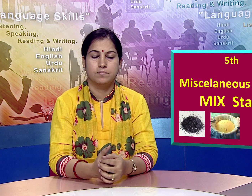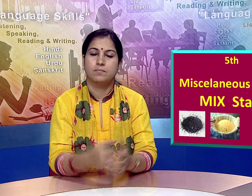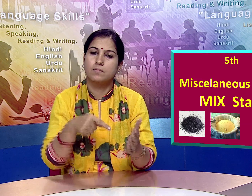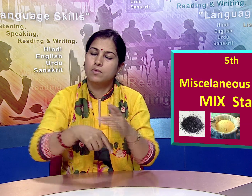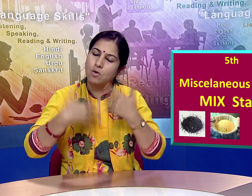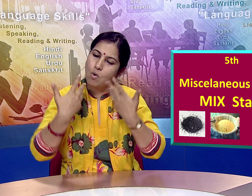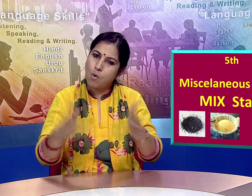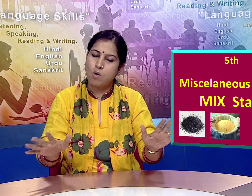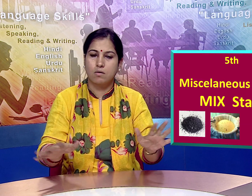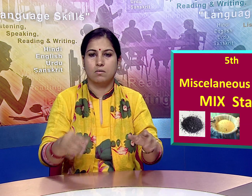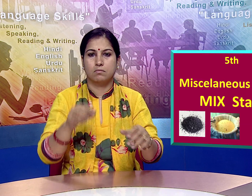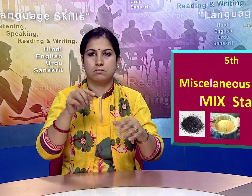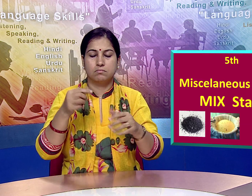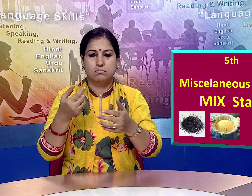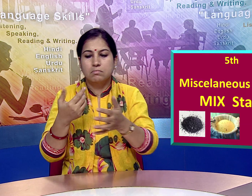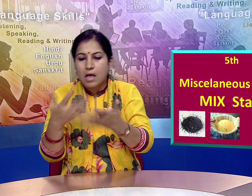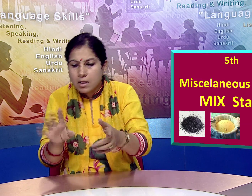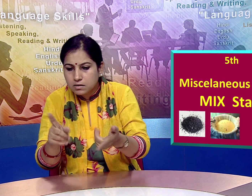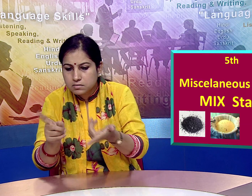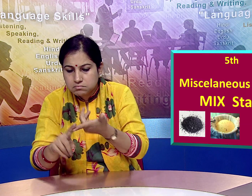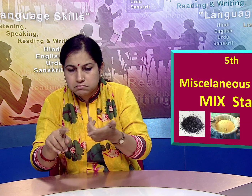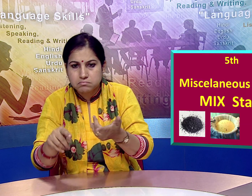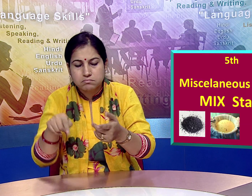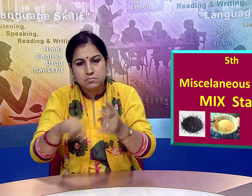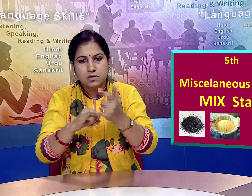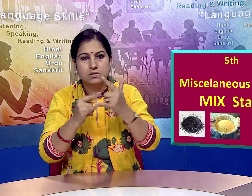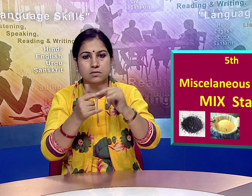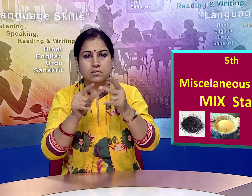that include all the other stain like ink,